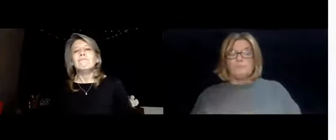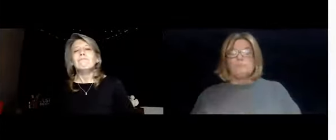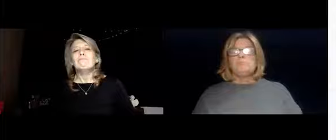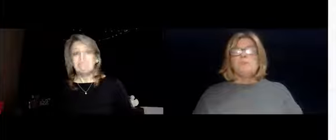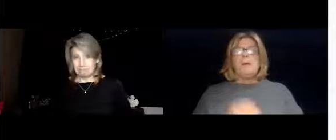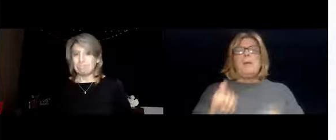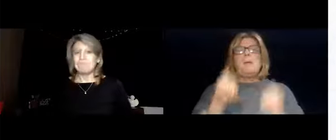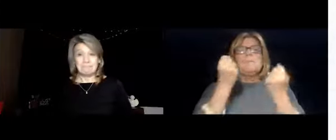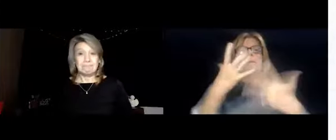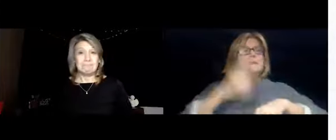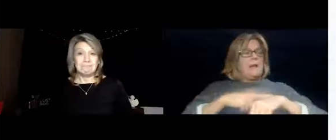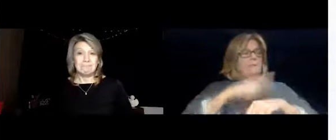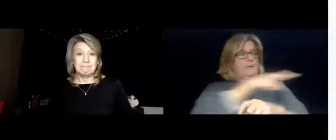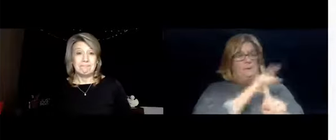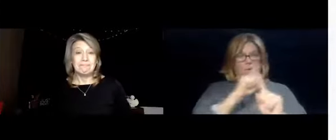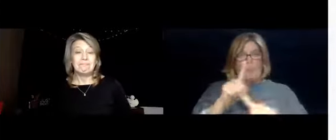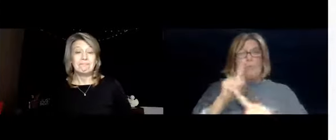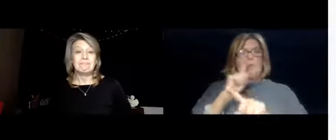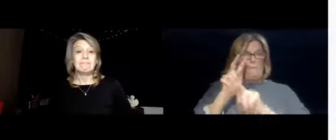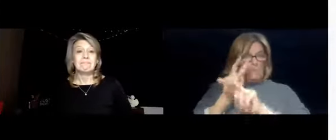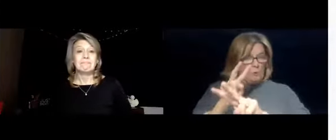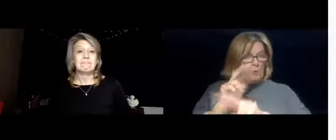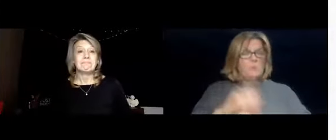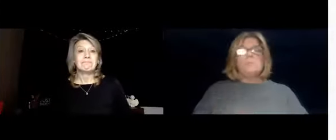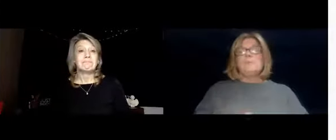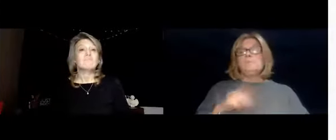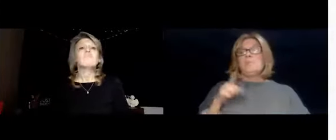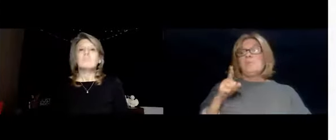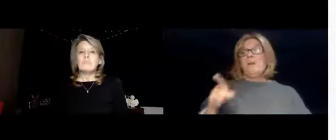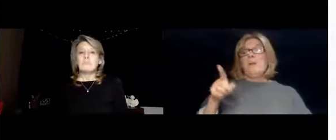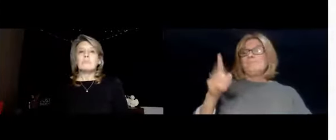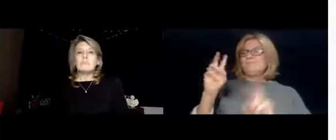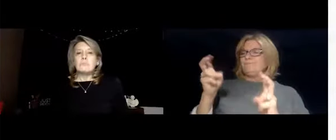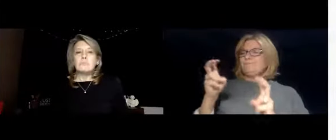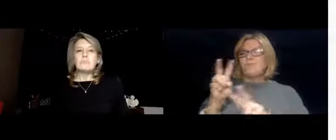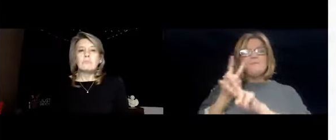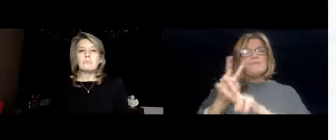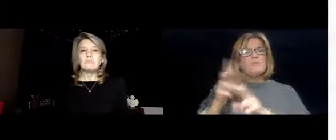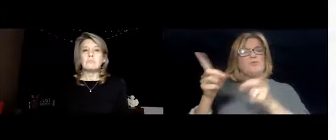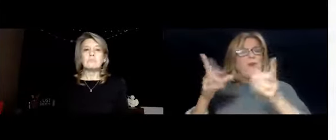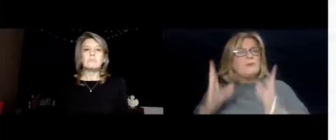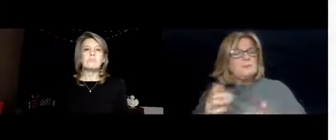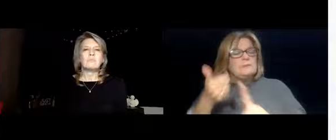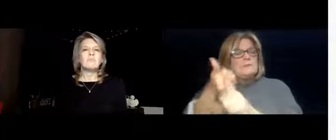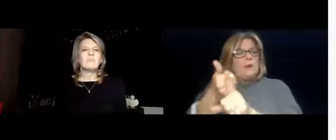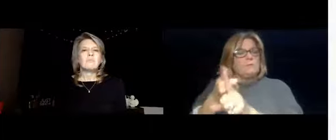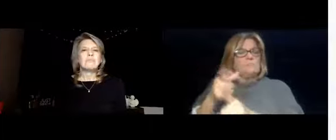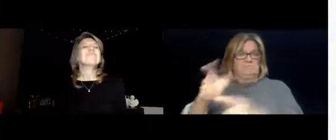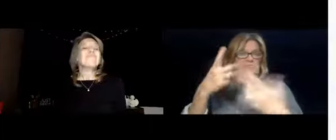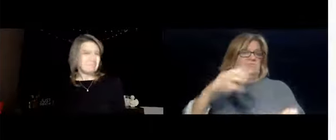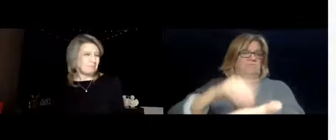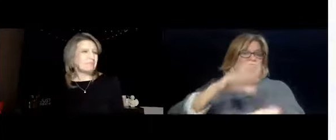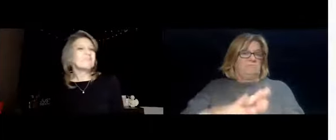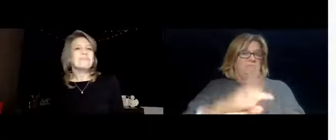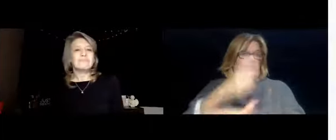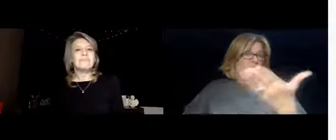Yeah, my husband's a pastor, and there's a lot of times where maybe a funeral is taking place and the funeral